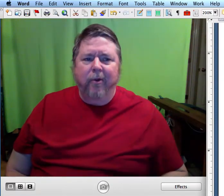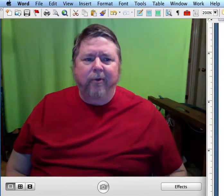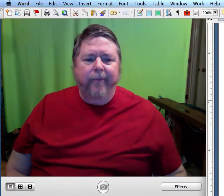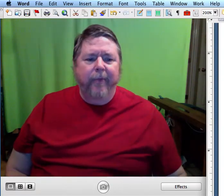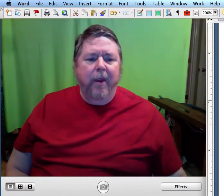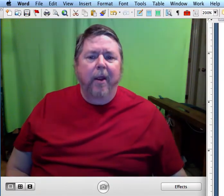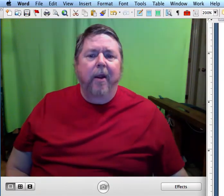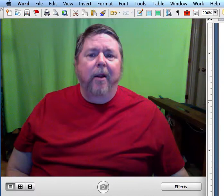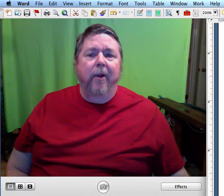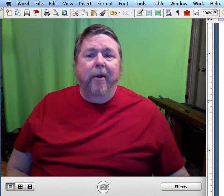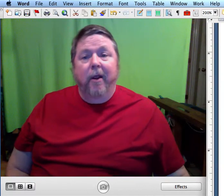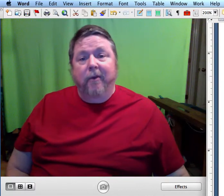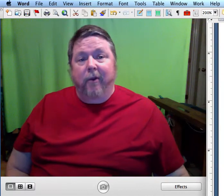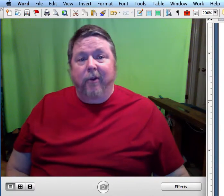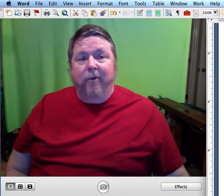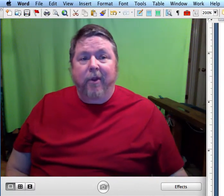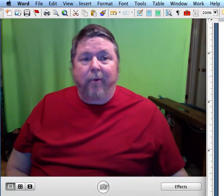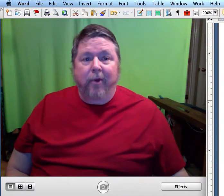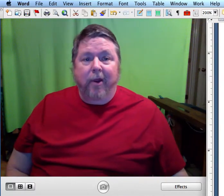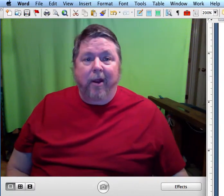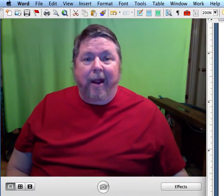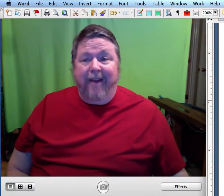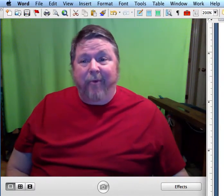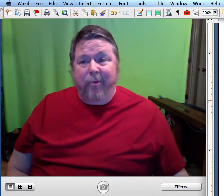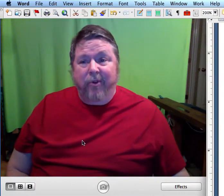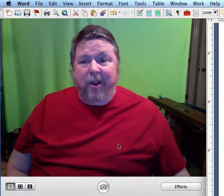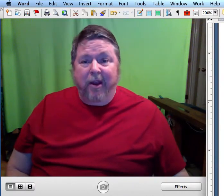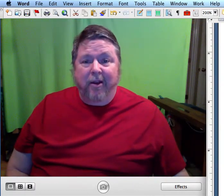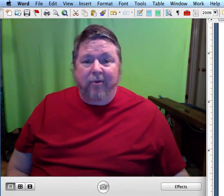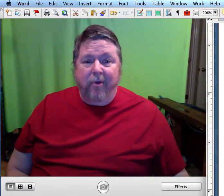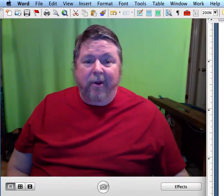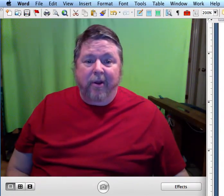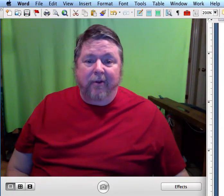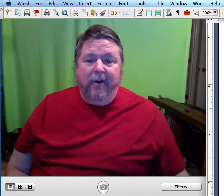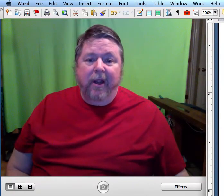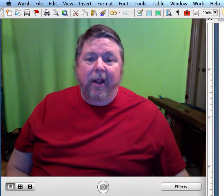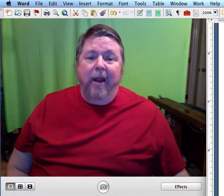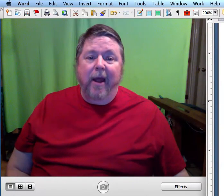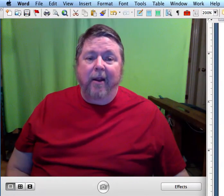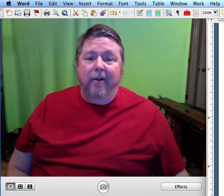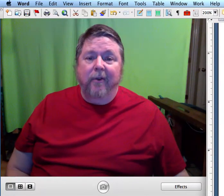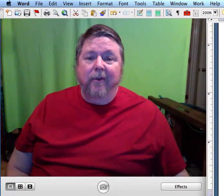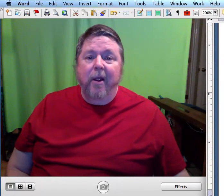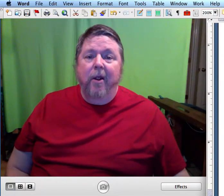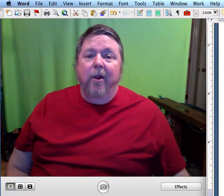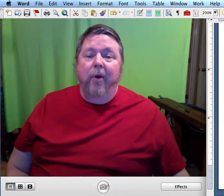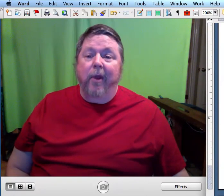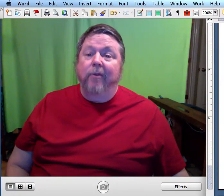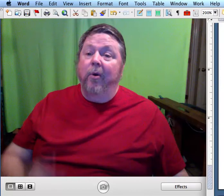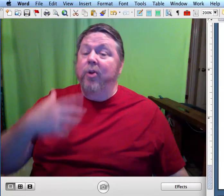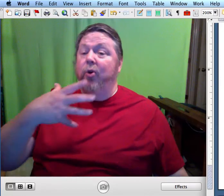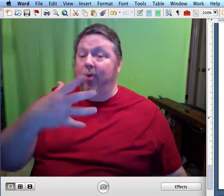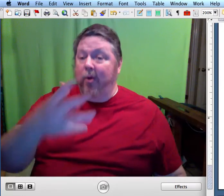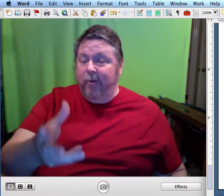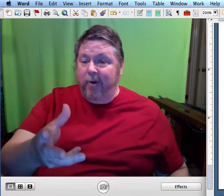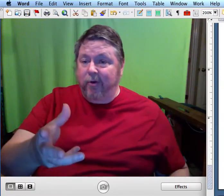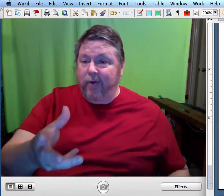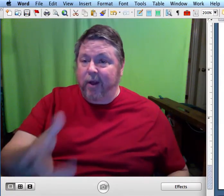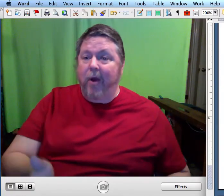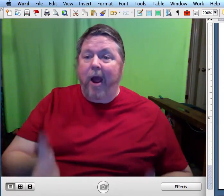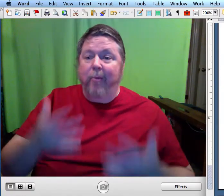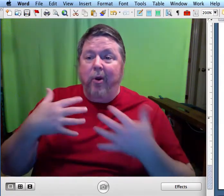to use. Right. So just when you thought we're done, I got one more thing I need to throw into this. And that is, okay, so you're going to